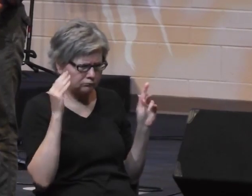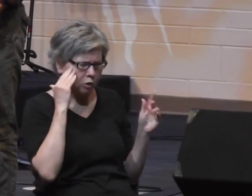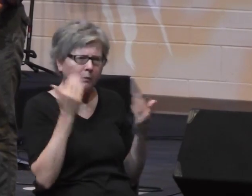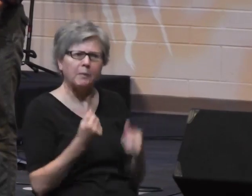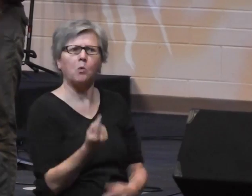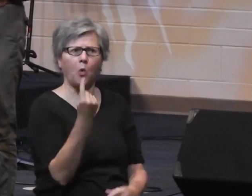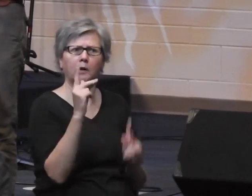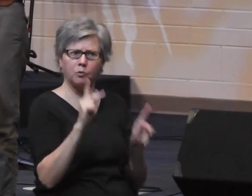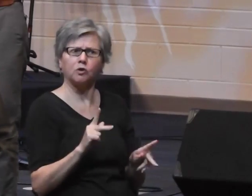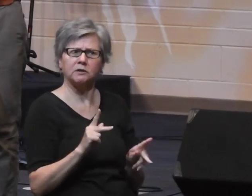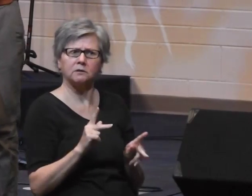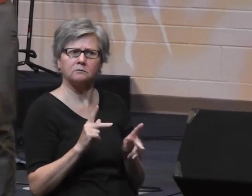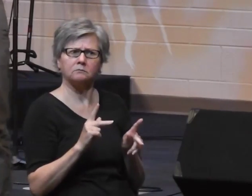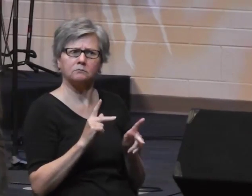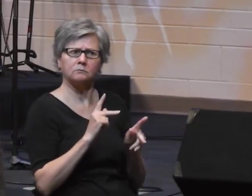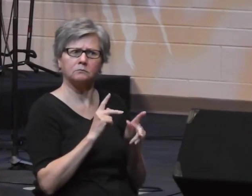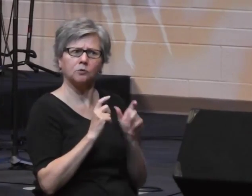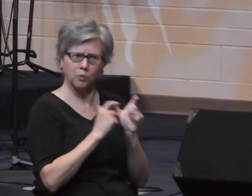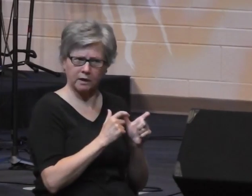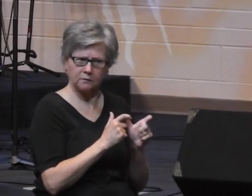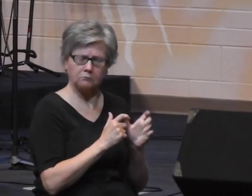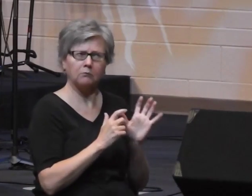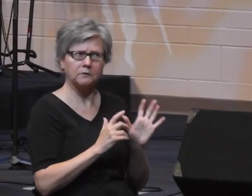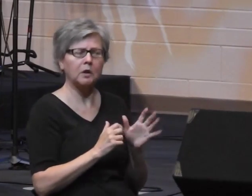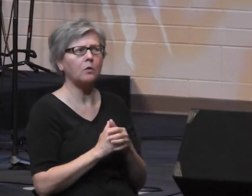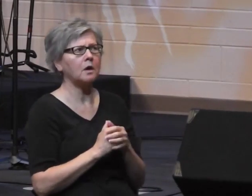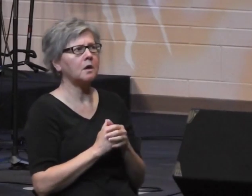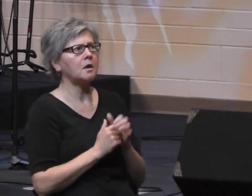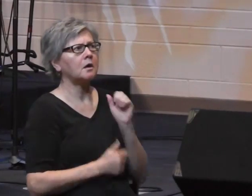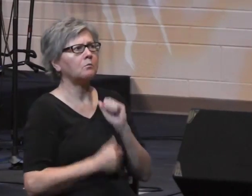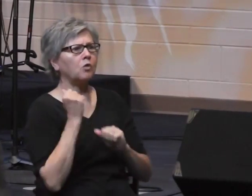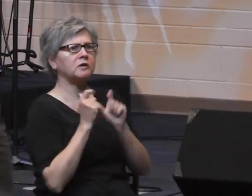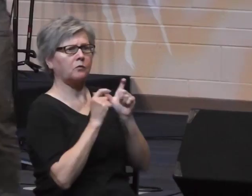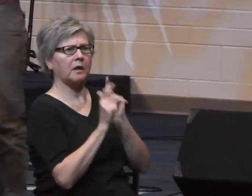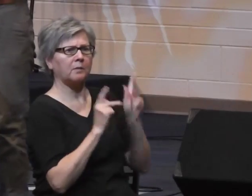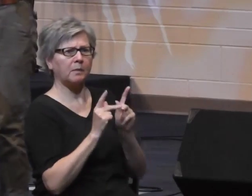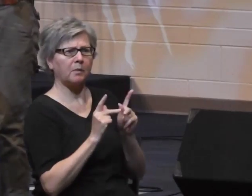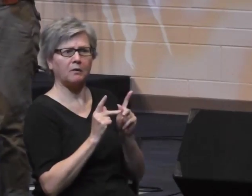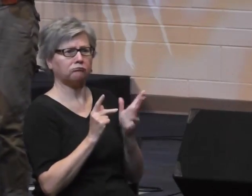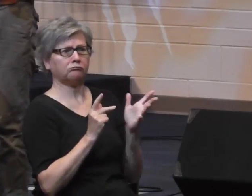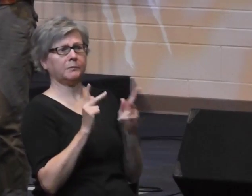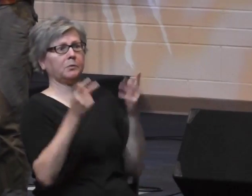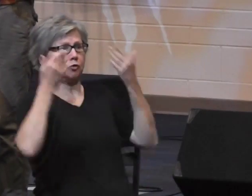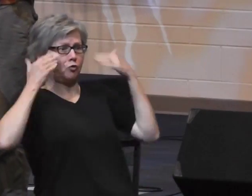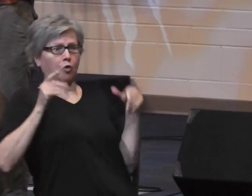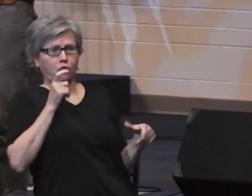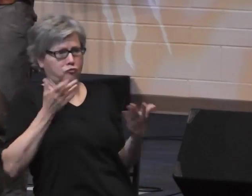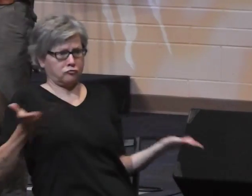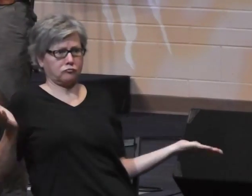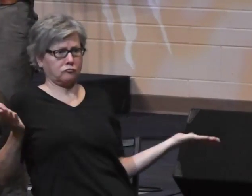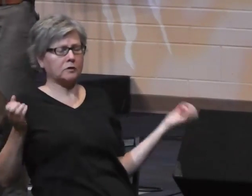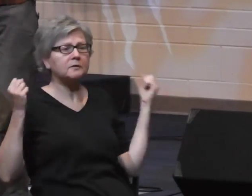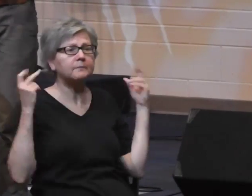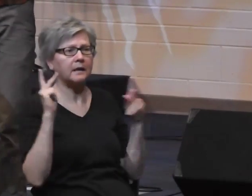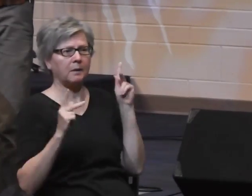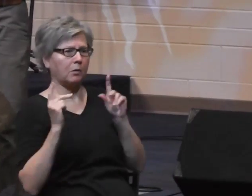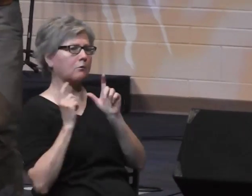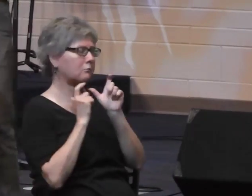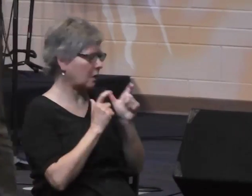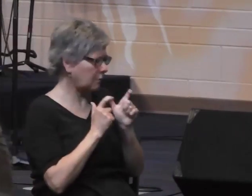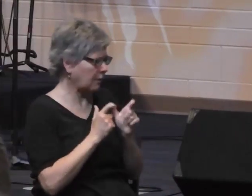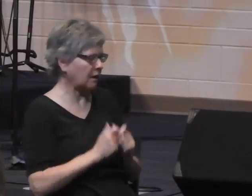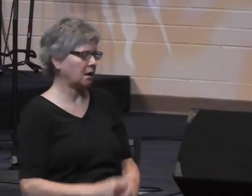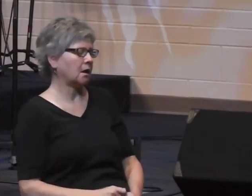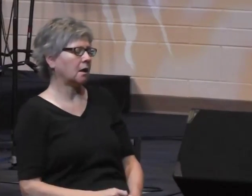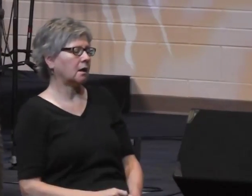strangers to all of the hundreds of people gathered there. And yet, and then the other thing is, at this point in the race, it's been 30 hours.